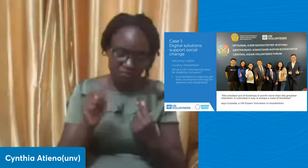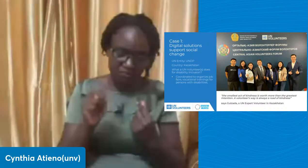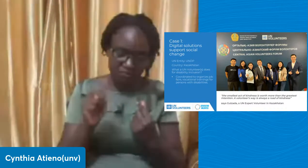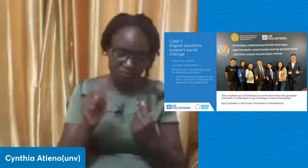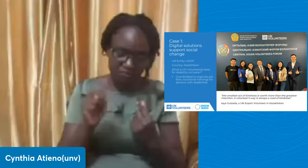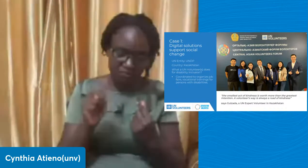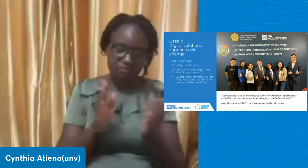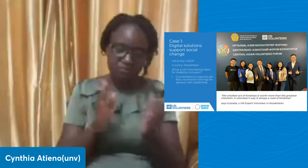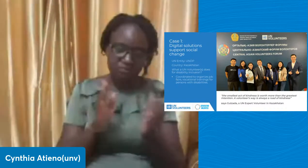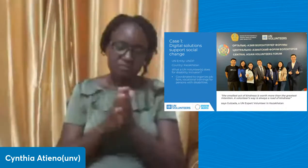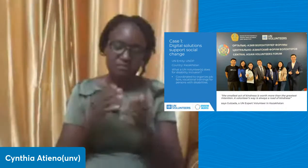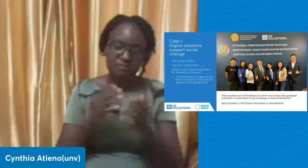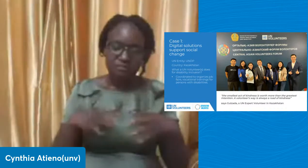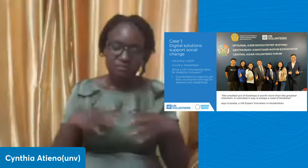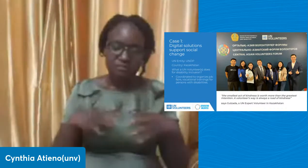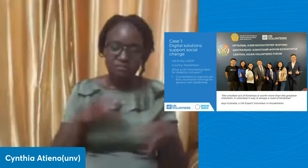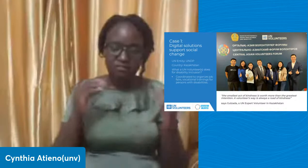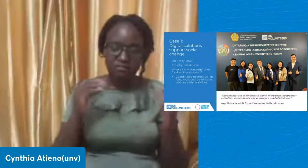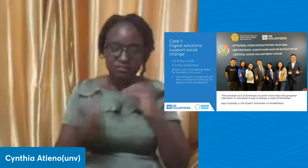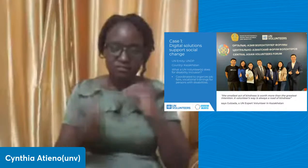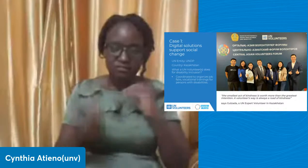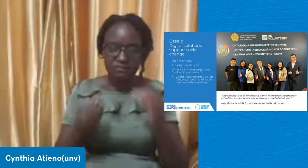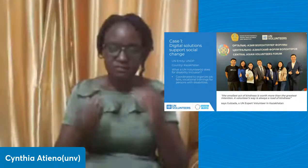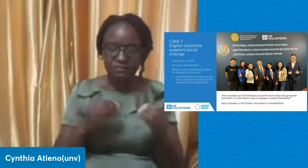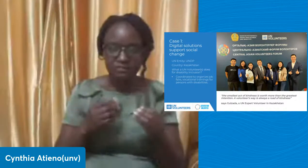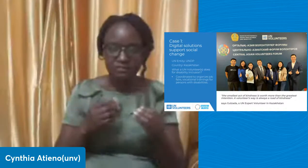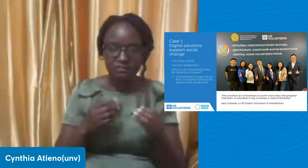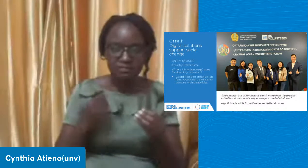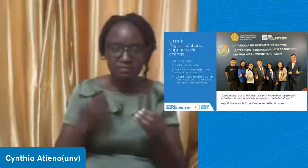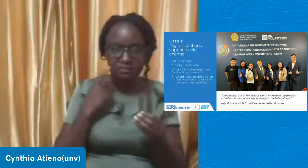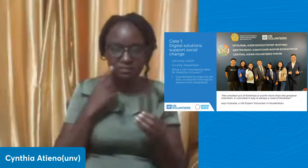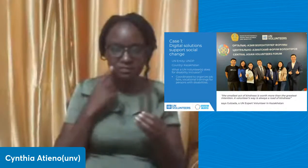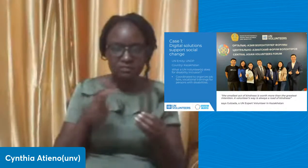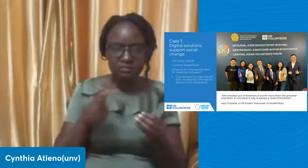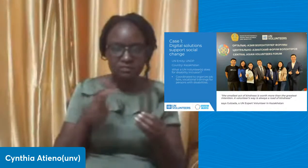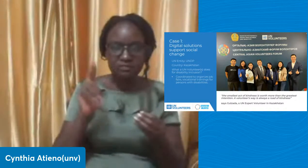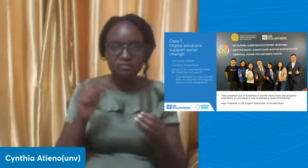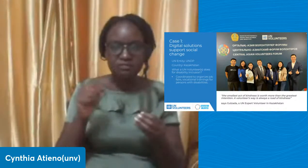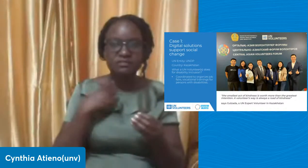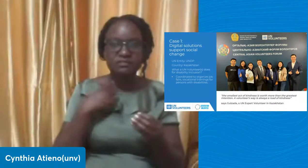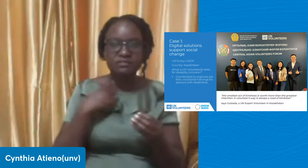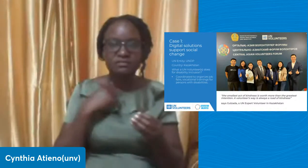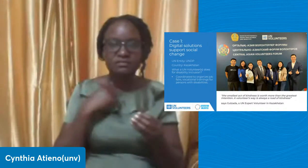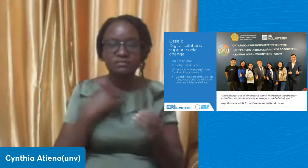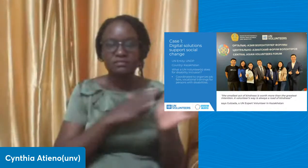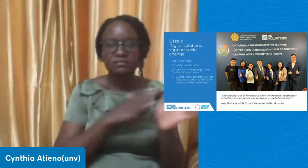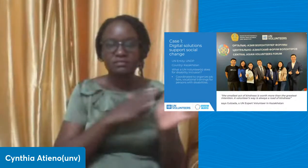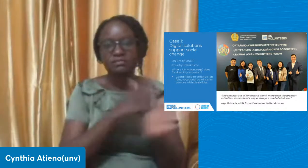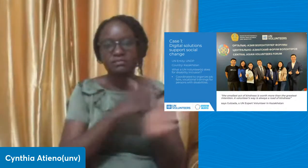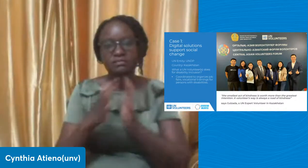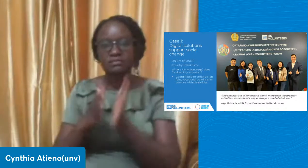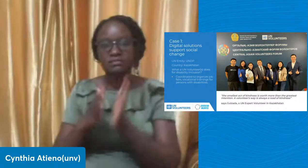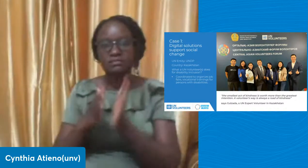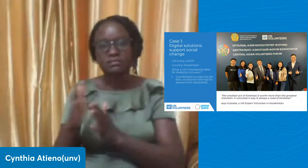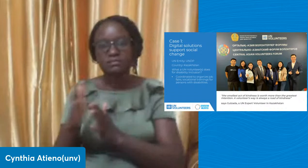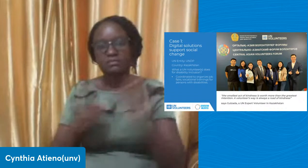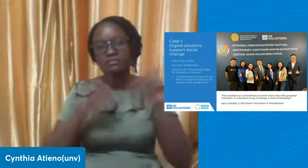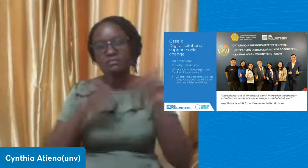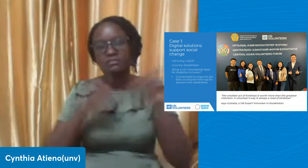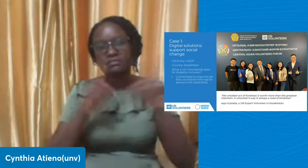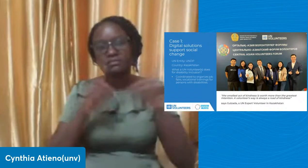Disabilities. And UN volunteers organized a job fair for persons with disabilities, conducted a